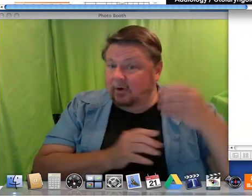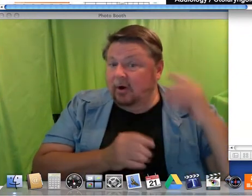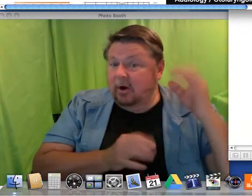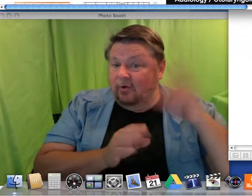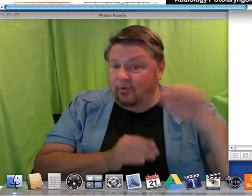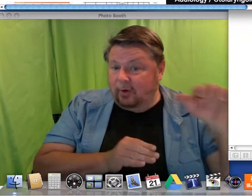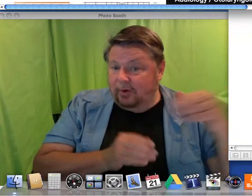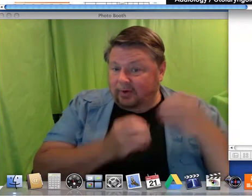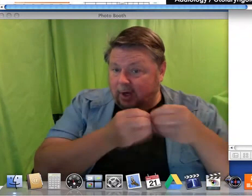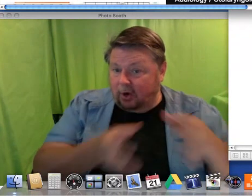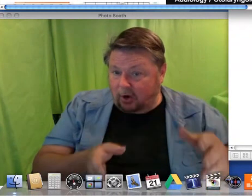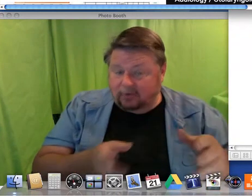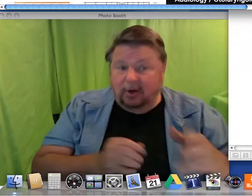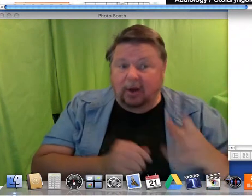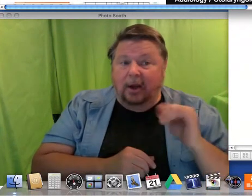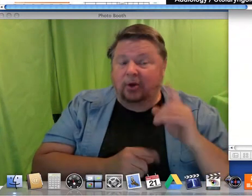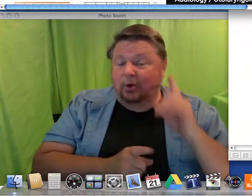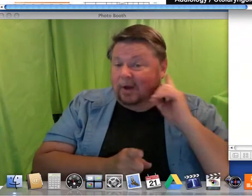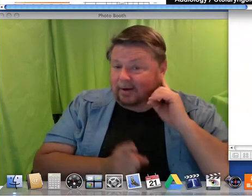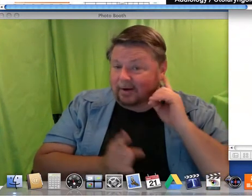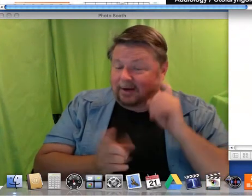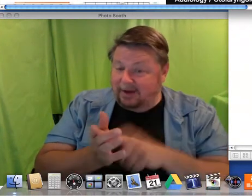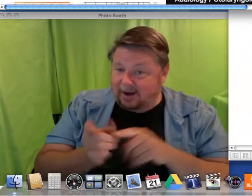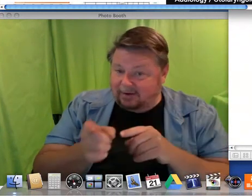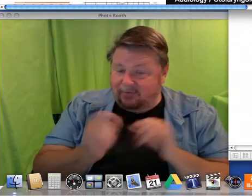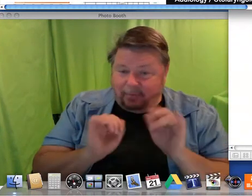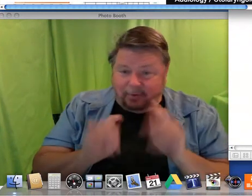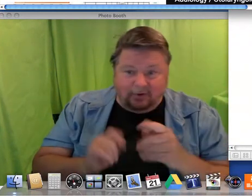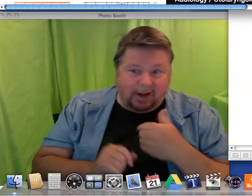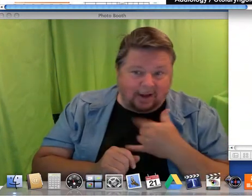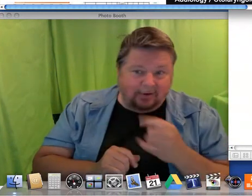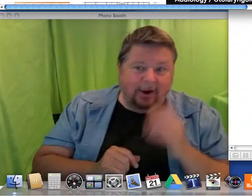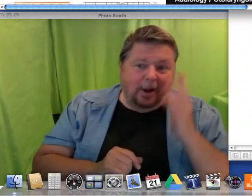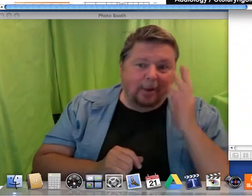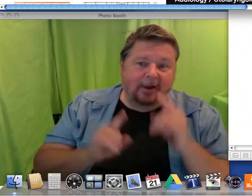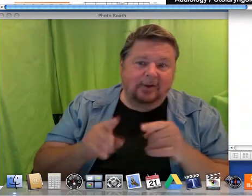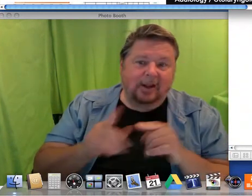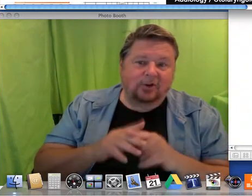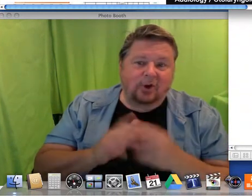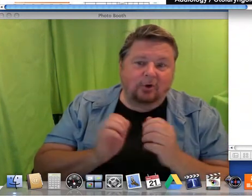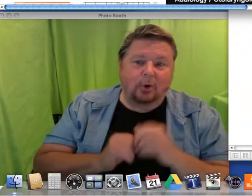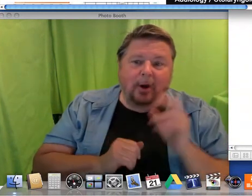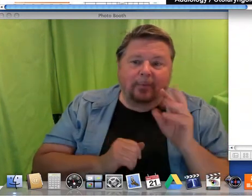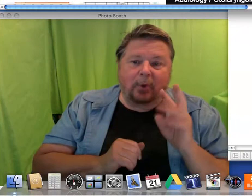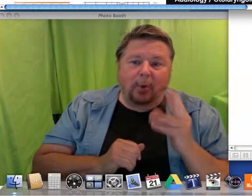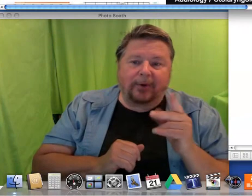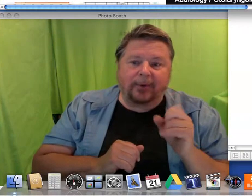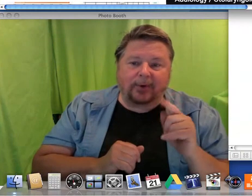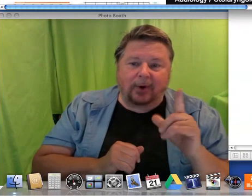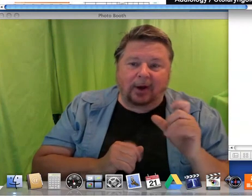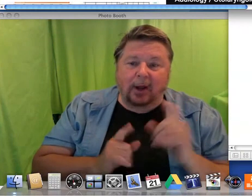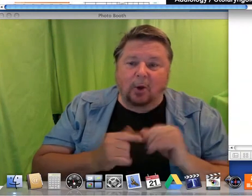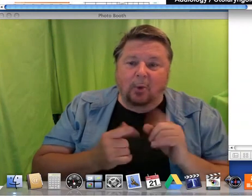higher frequency loss. And you can detect if the person has it because they start to whistle when they